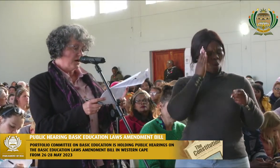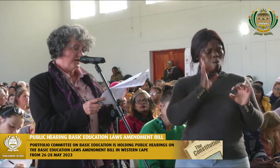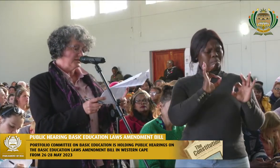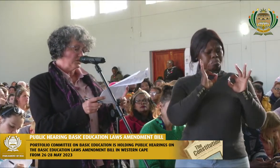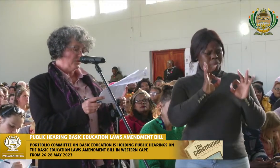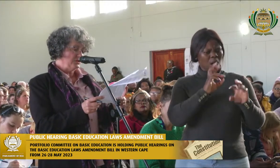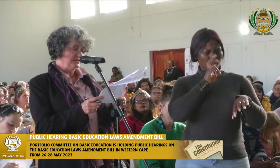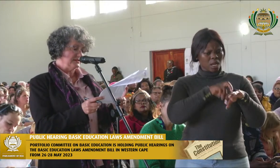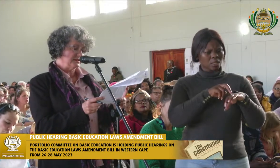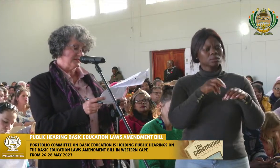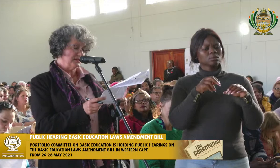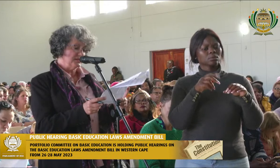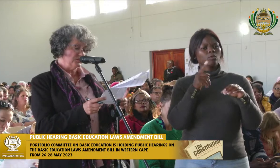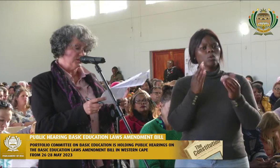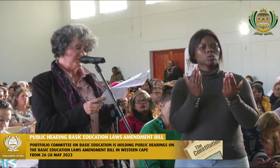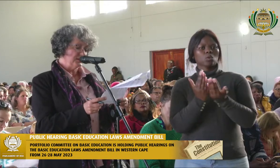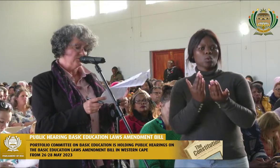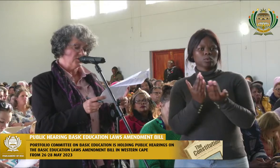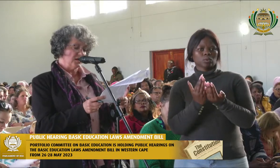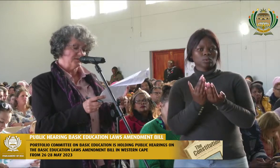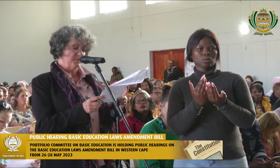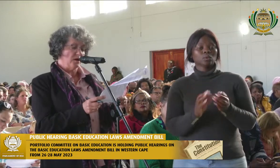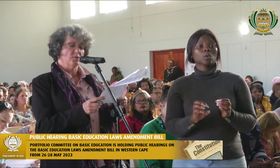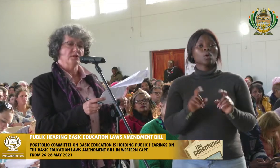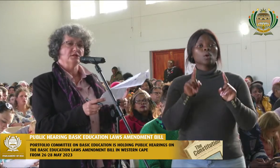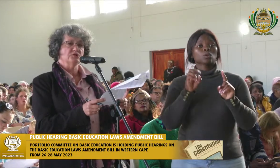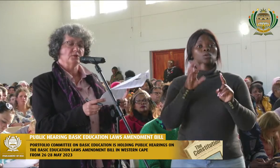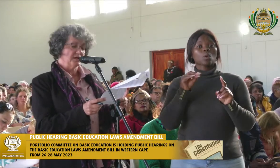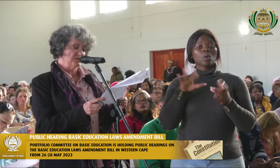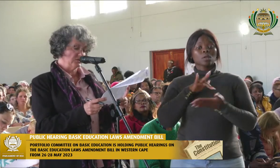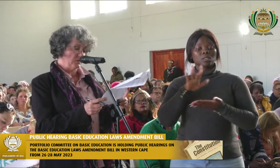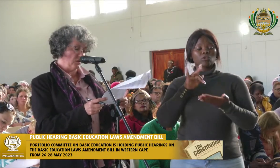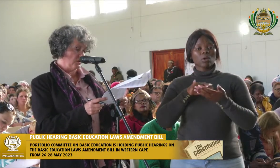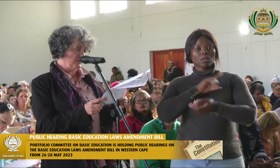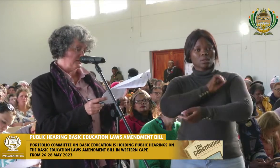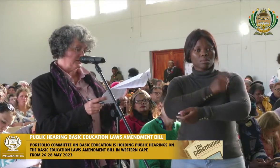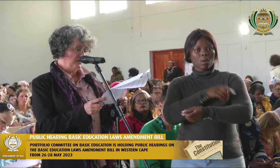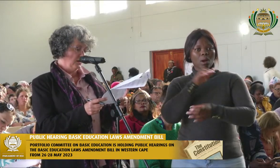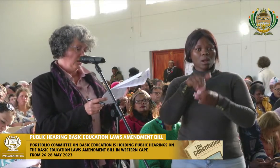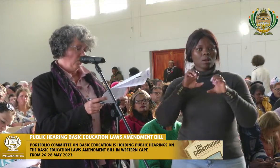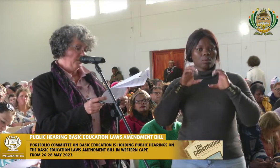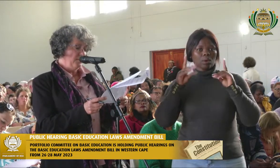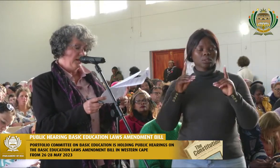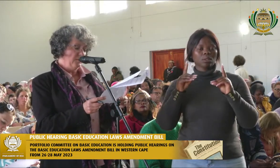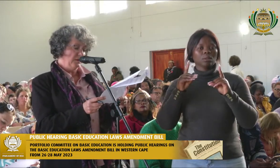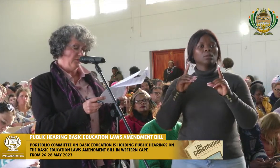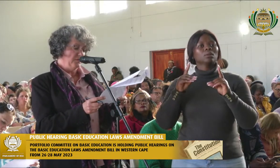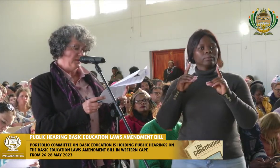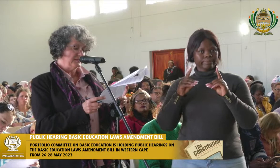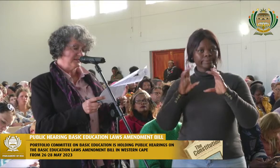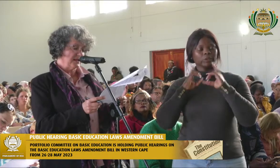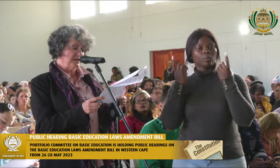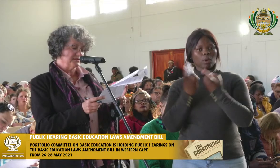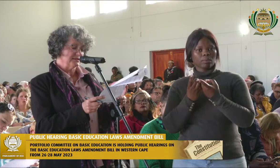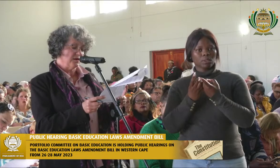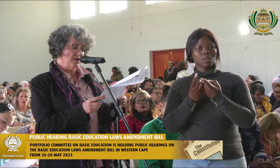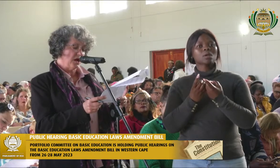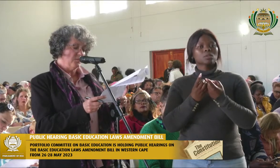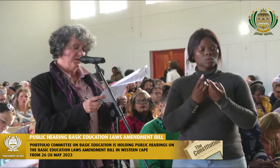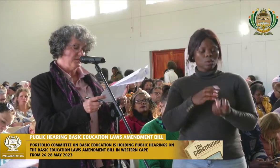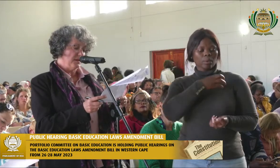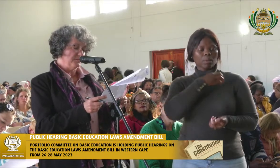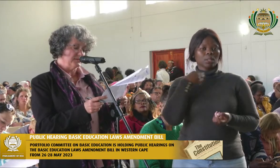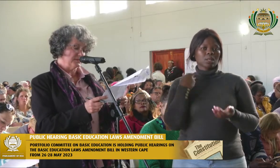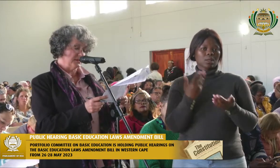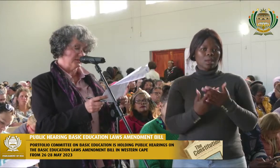Bill undermines communities and seeks to centralize power in education departments. With the Bella Bill, the minister can decide